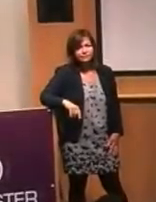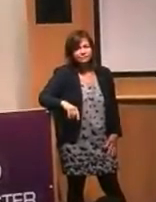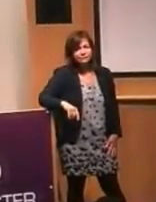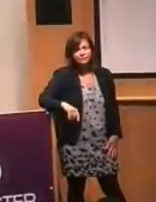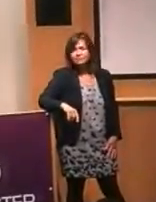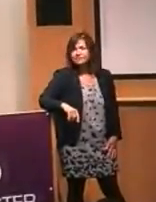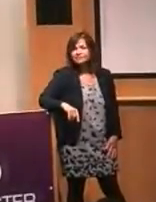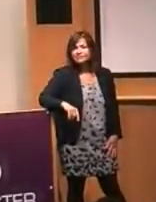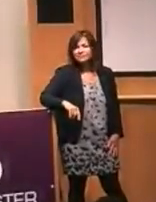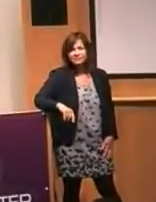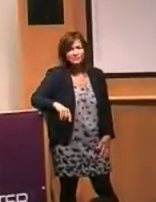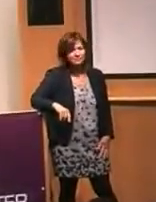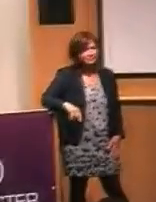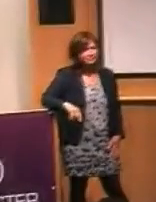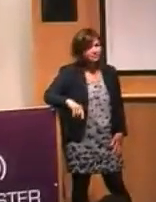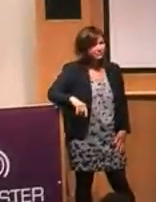photographer to see the question.